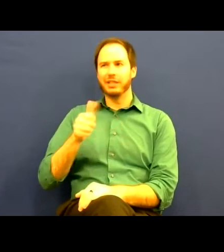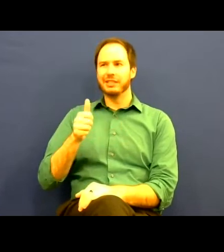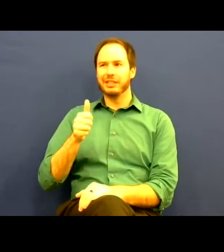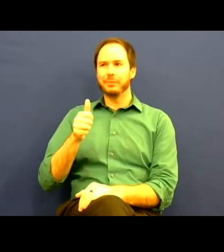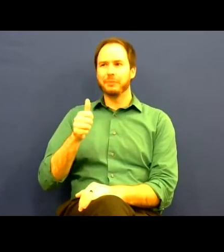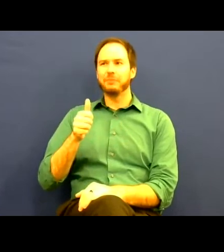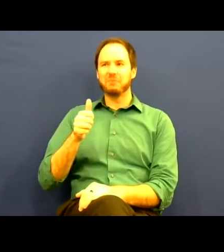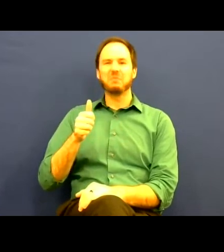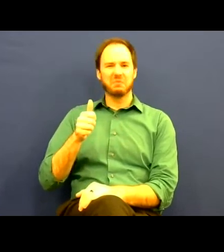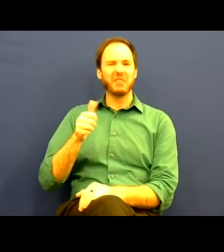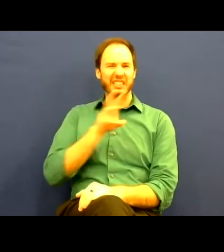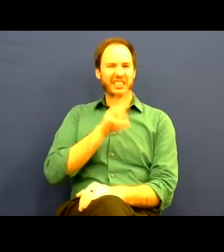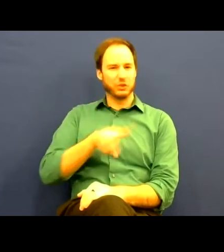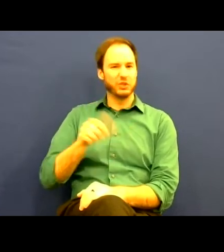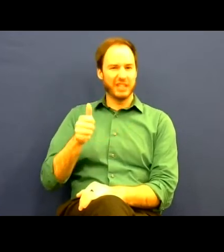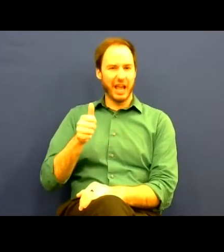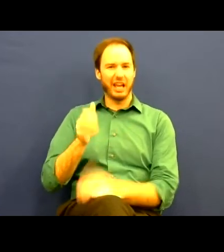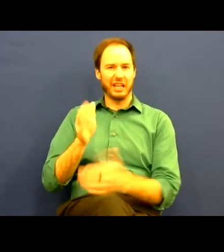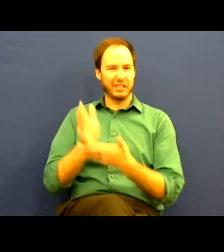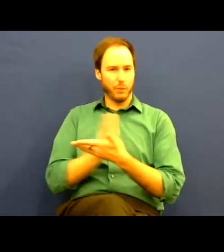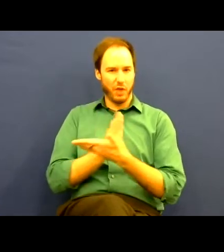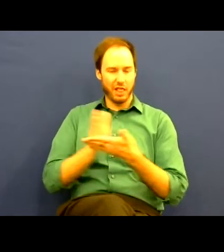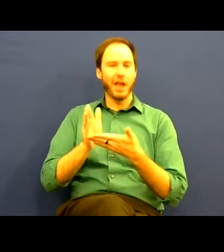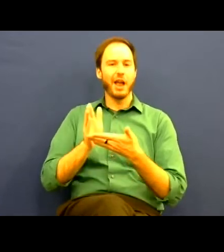of those